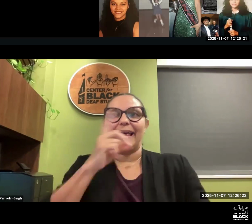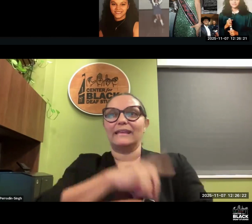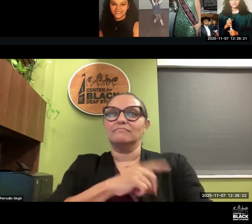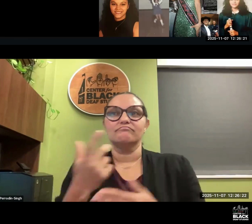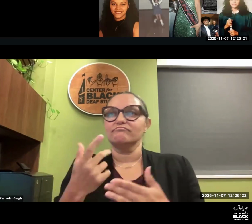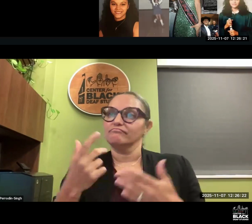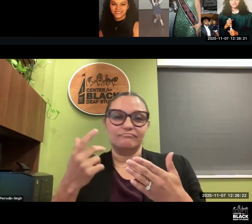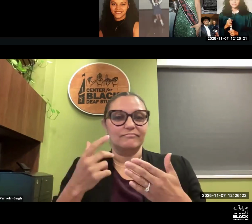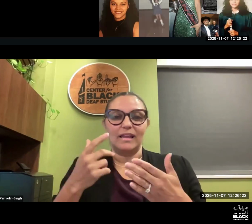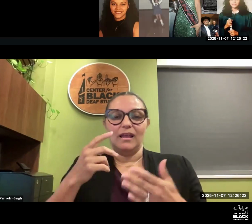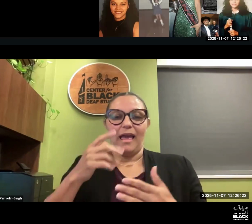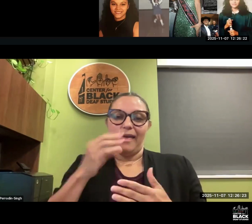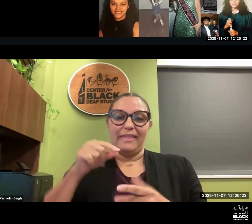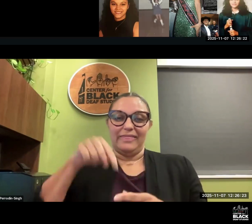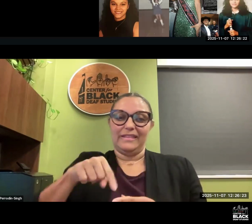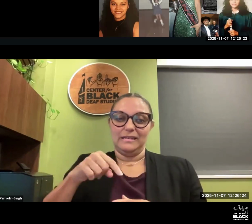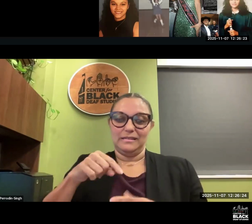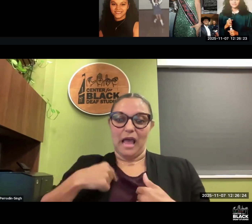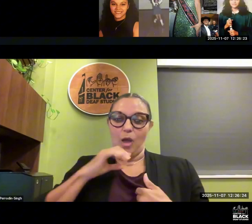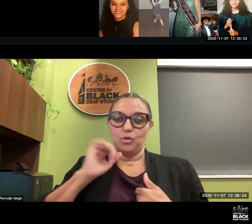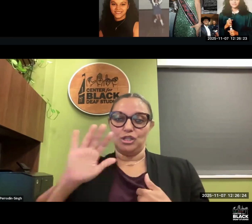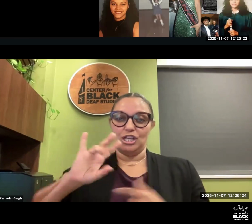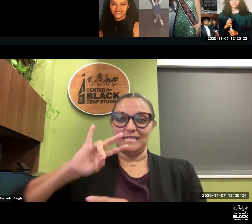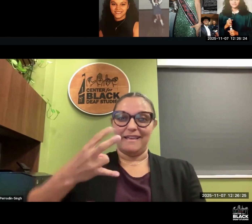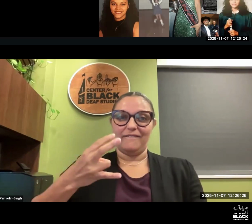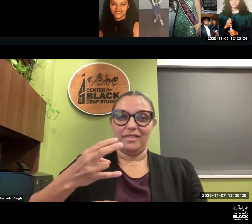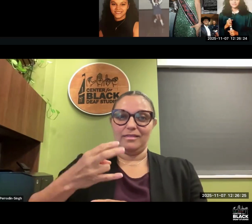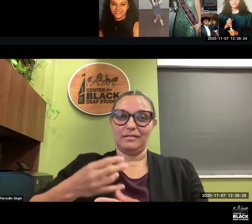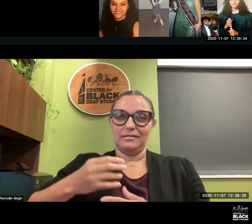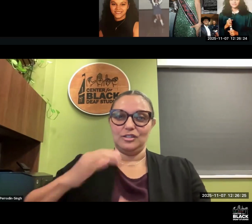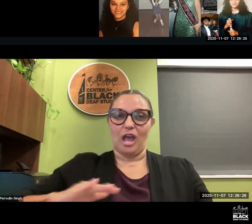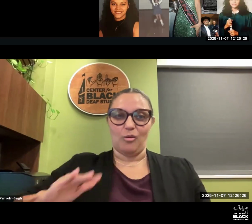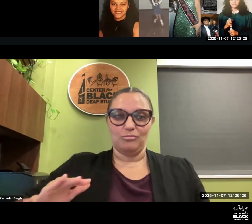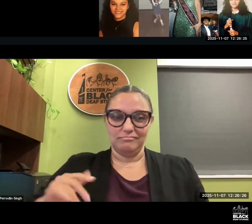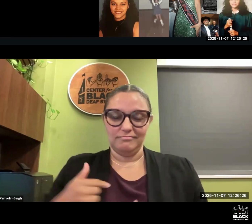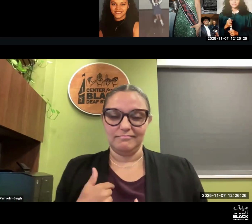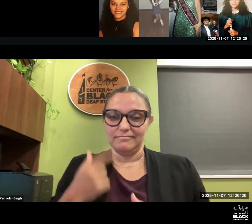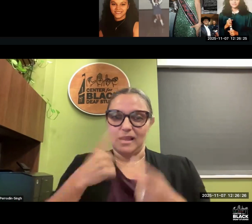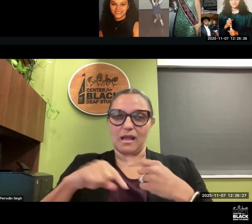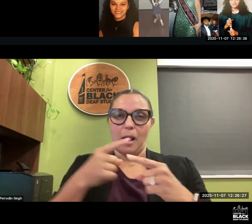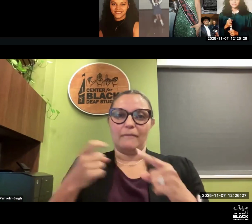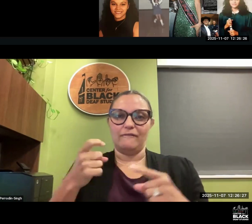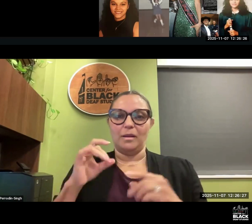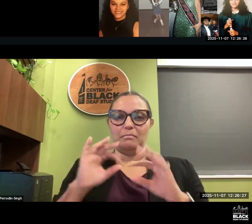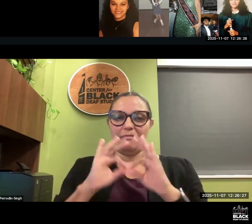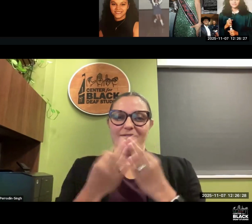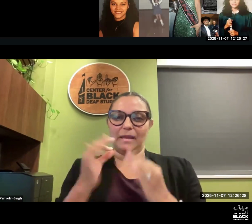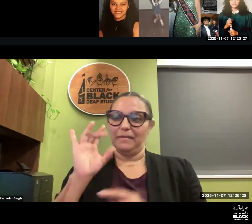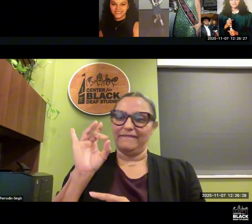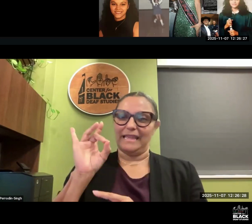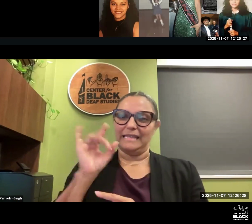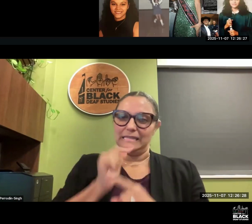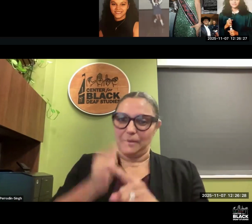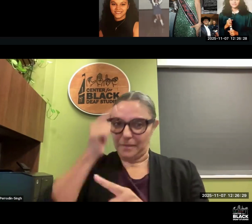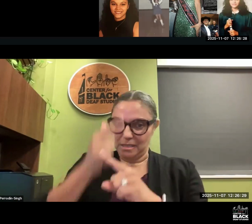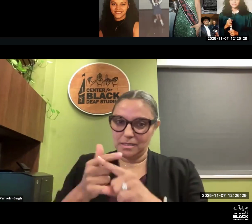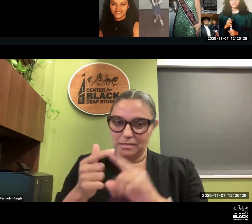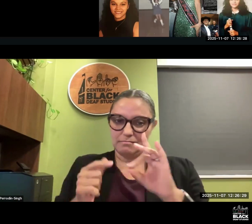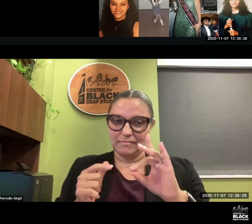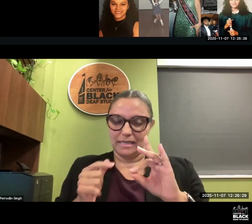mom's perspective, she thought it was a great day. And I was at that time her seventh child. So coming from a